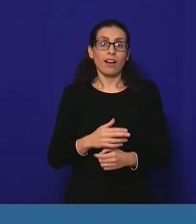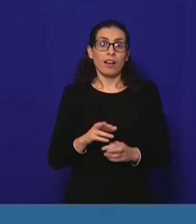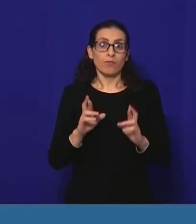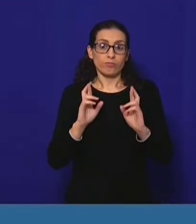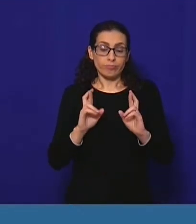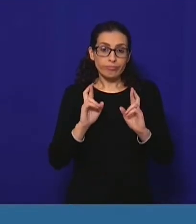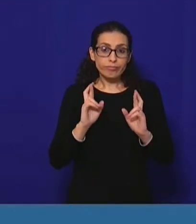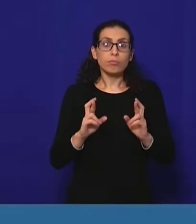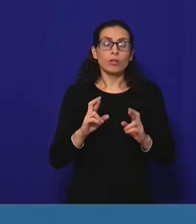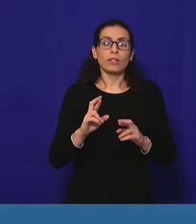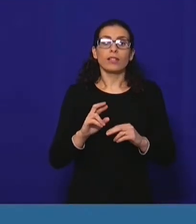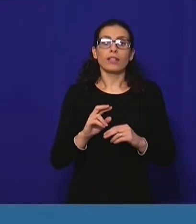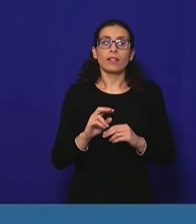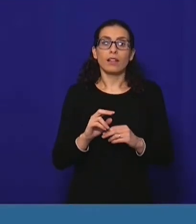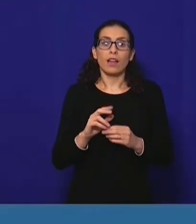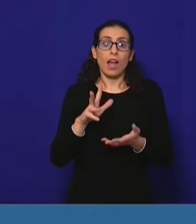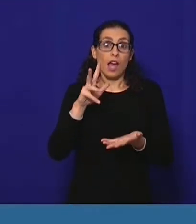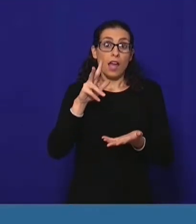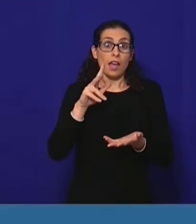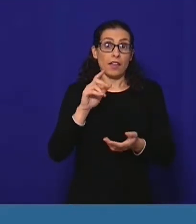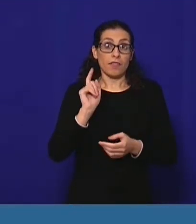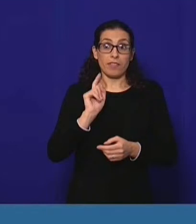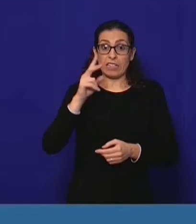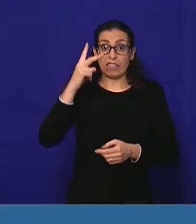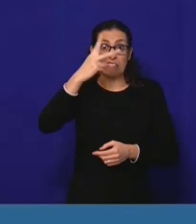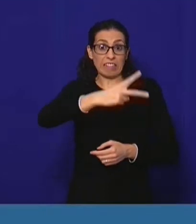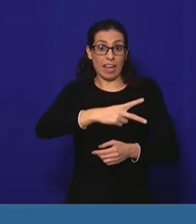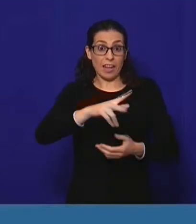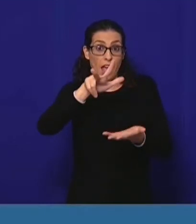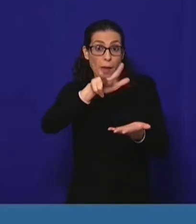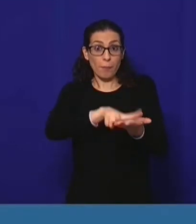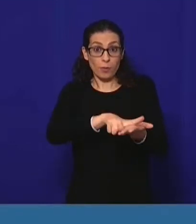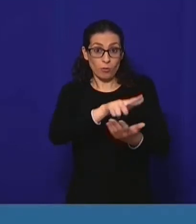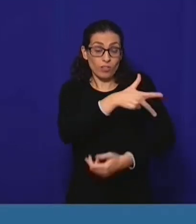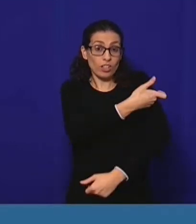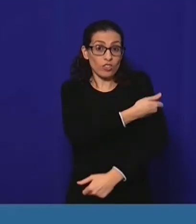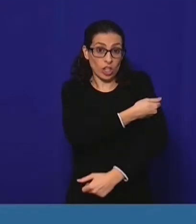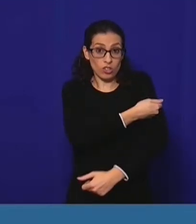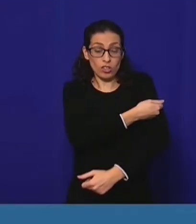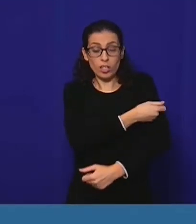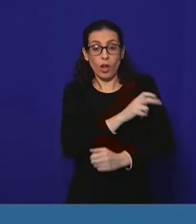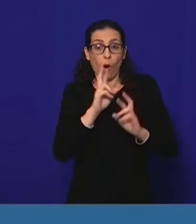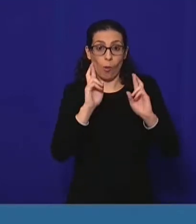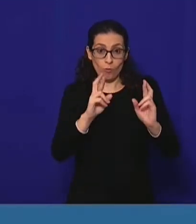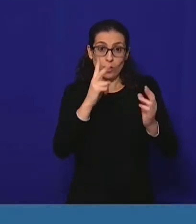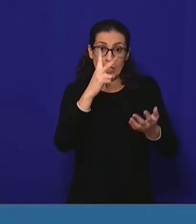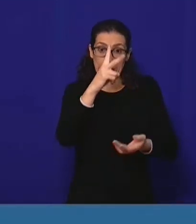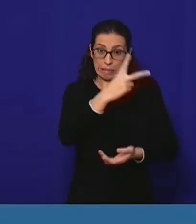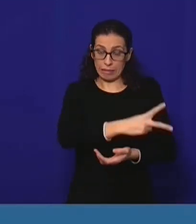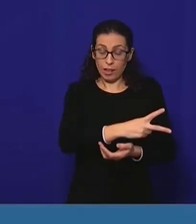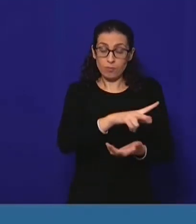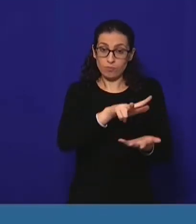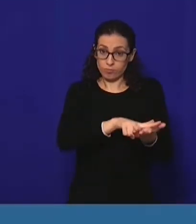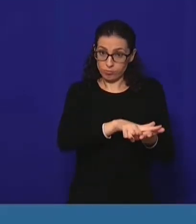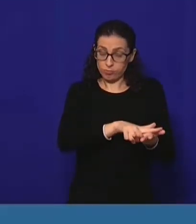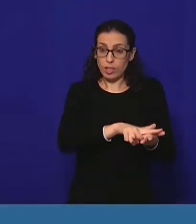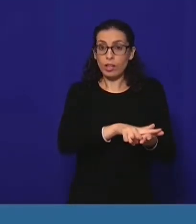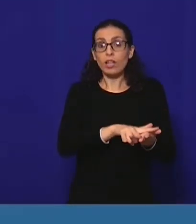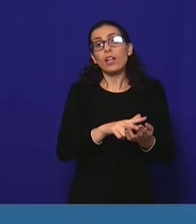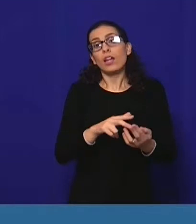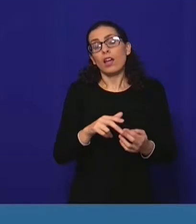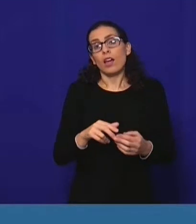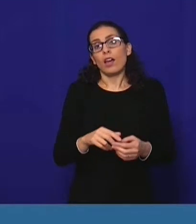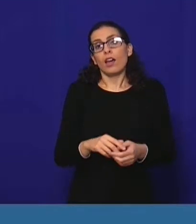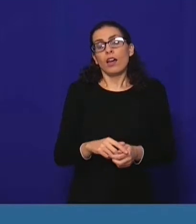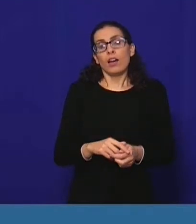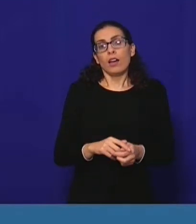it-tnejn tkun tista' propju tagħti l-approvazzjoni tagħha għal liċenzjar ta' dawn il-tilqim tal-COVID